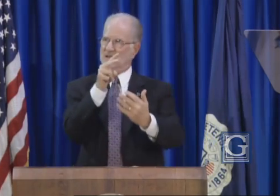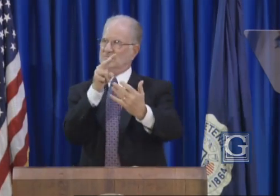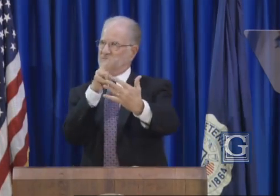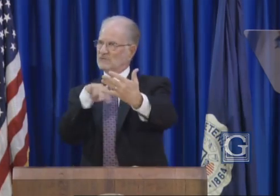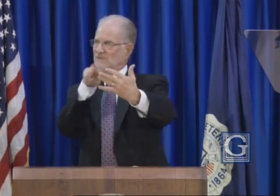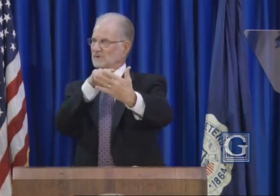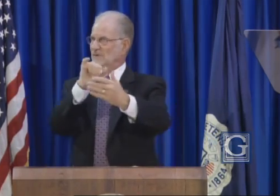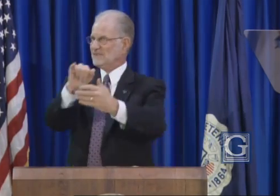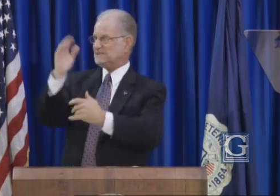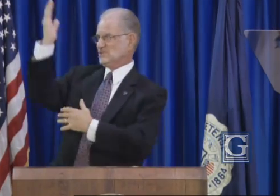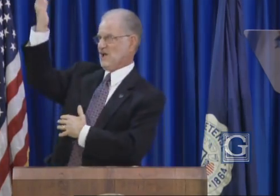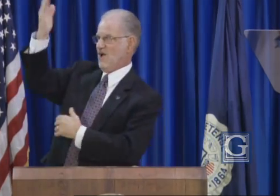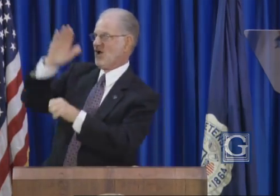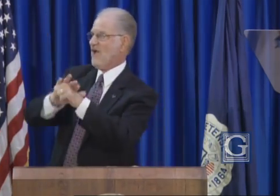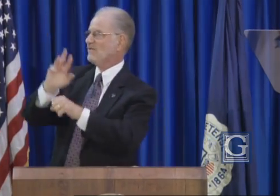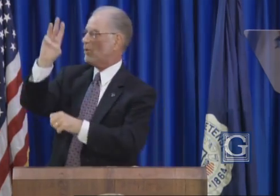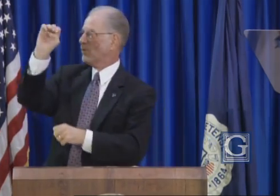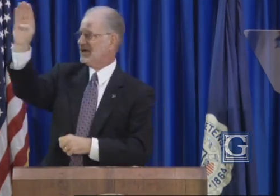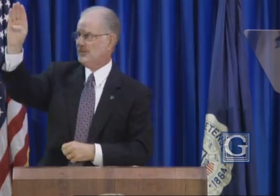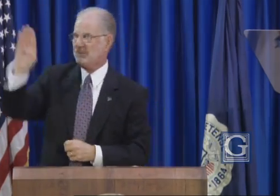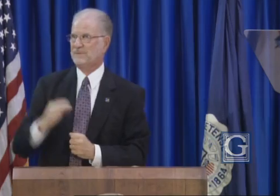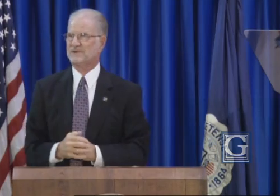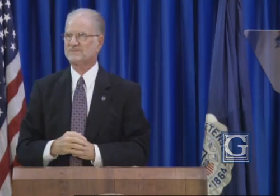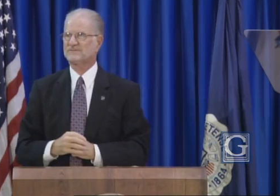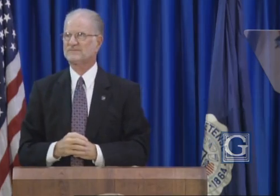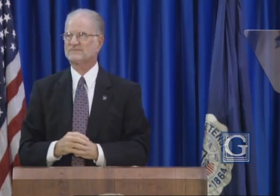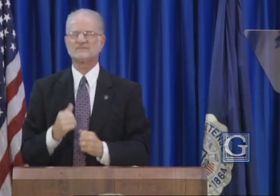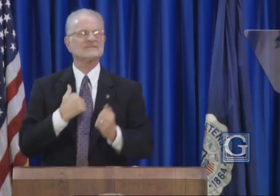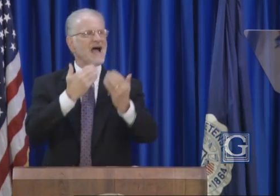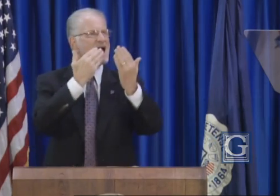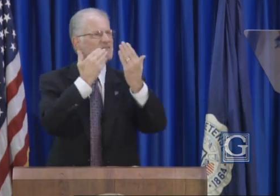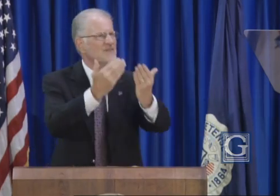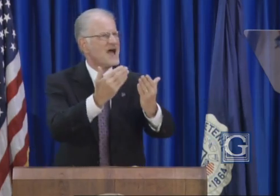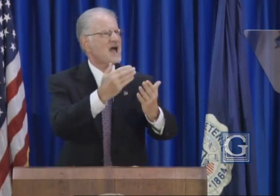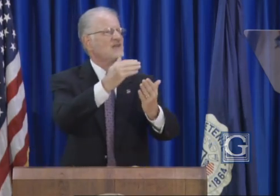warm welcome when they review this talk on the web.